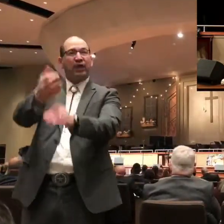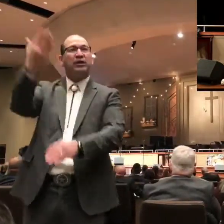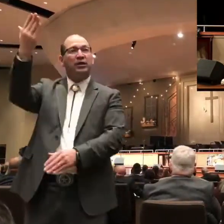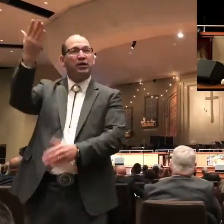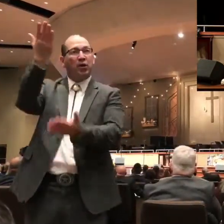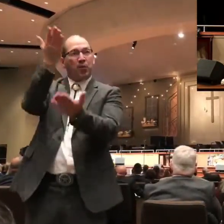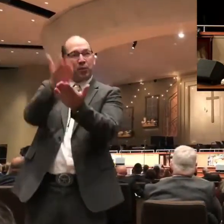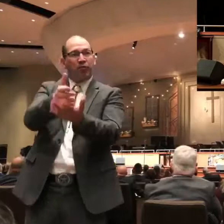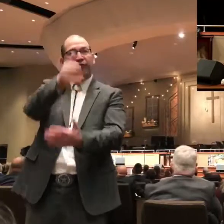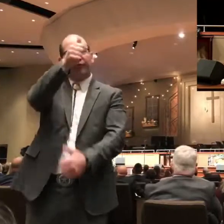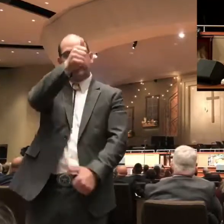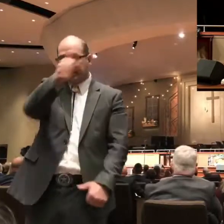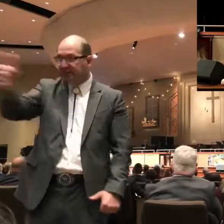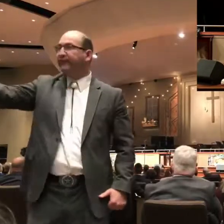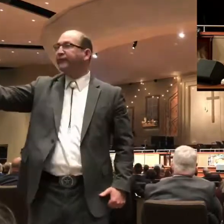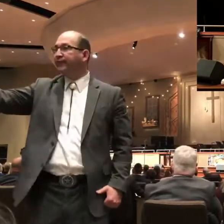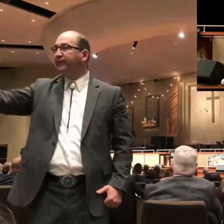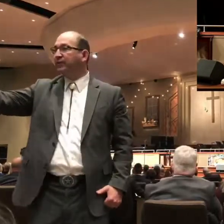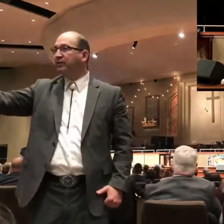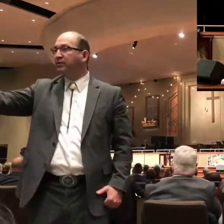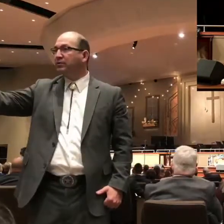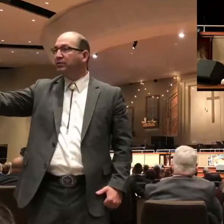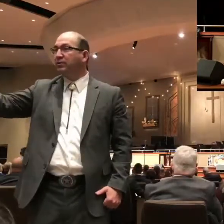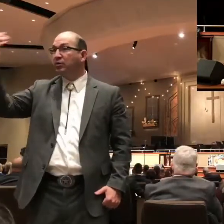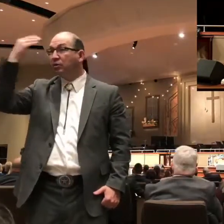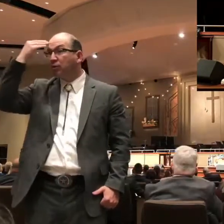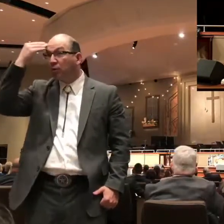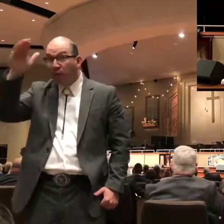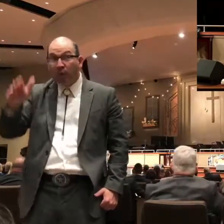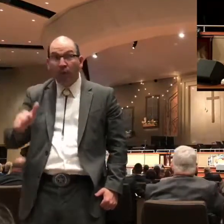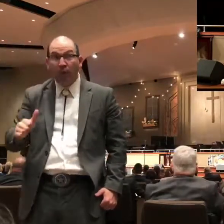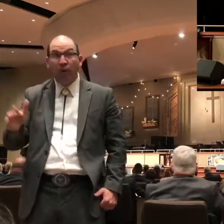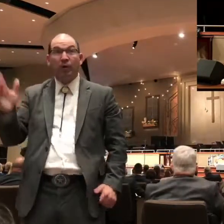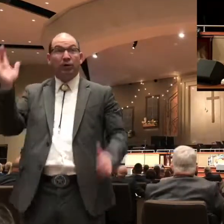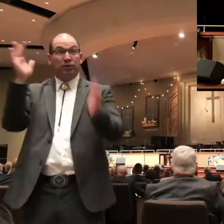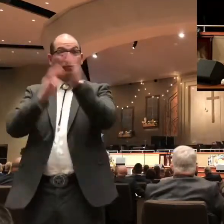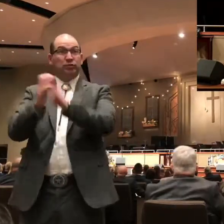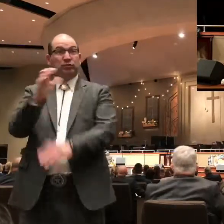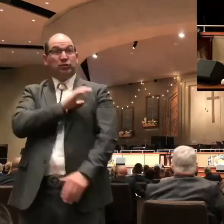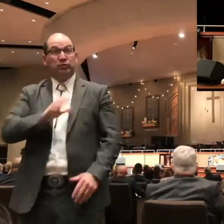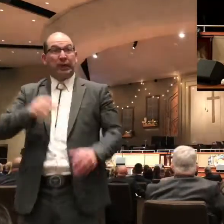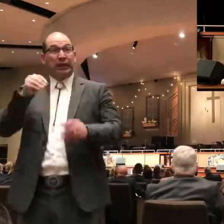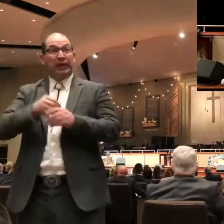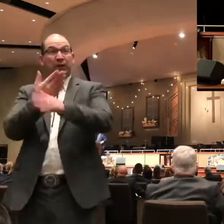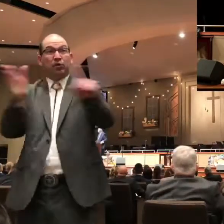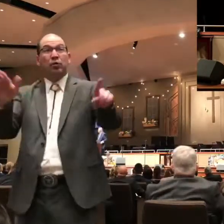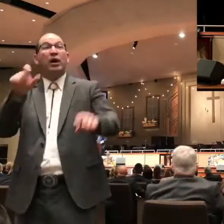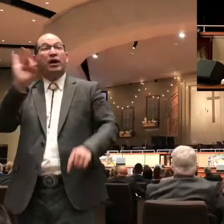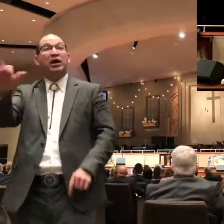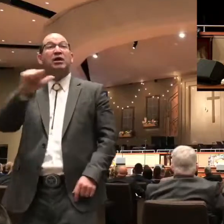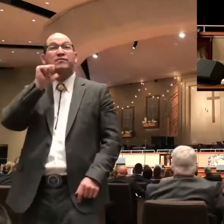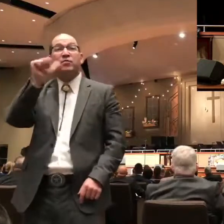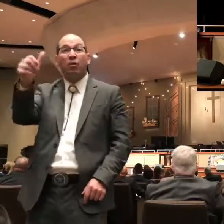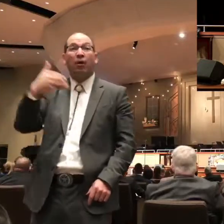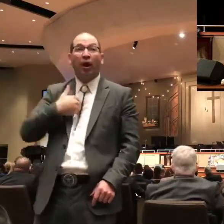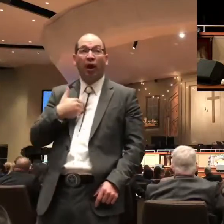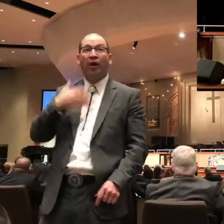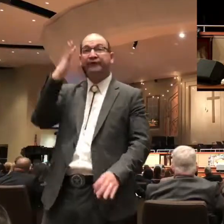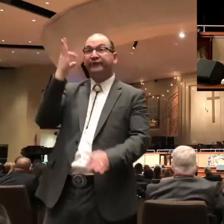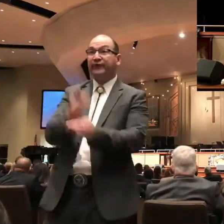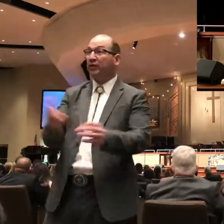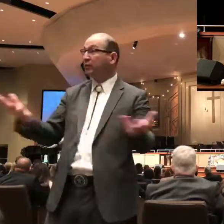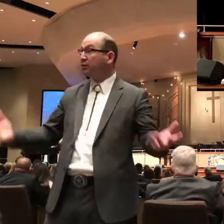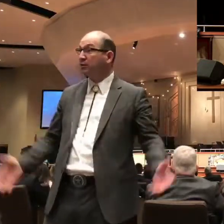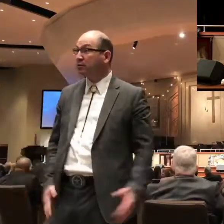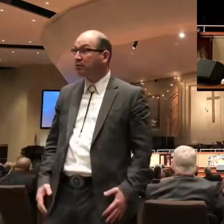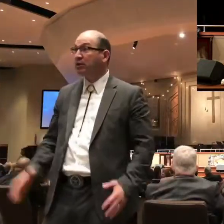Prove your own selves. Know ye not your own selves how that Jesus Christ is in you, except ye be reprobates? In other words,